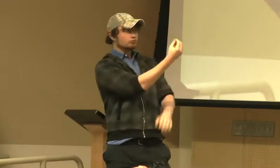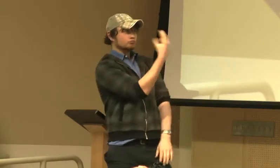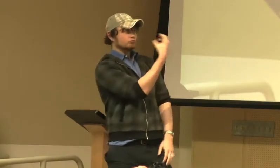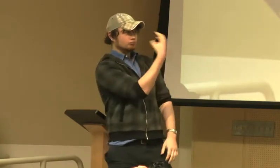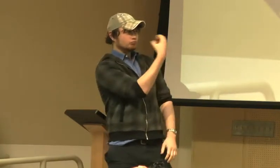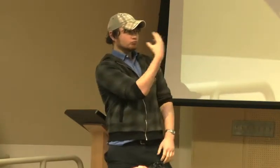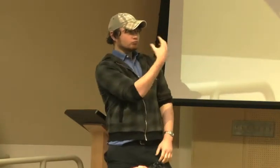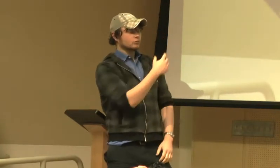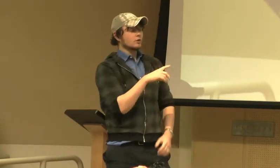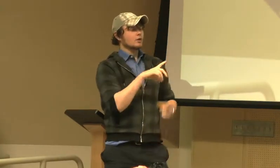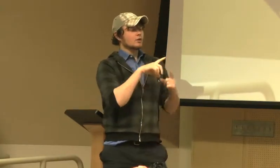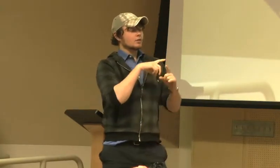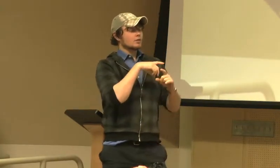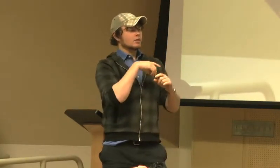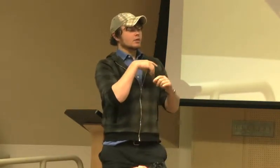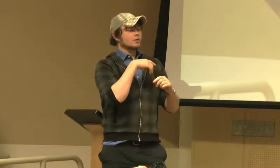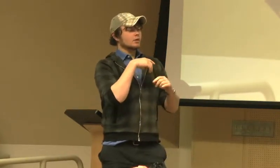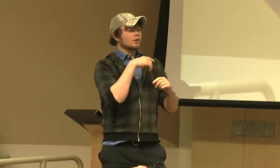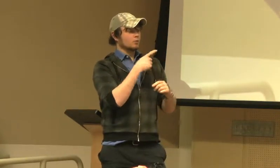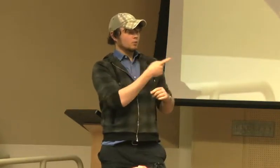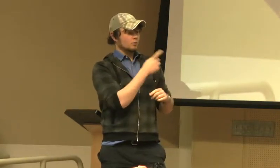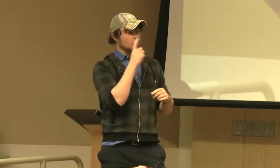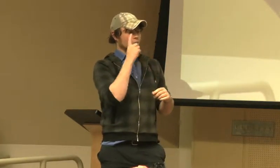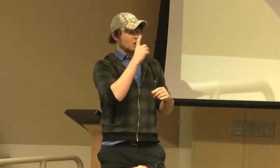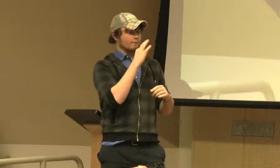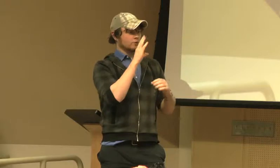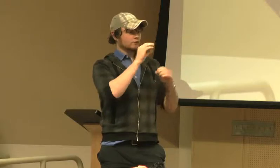be able to have that relationship with the students.